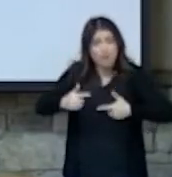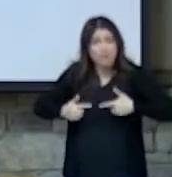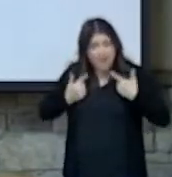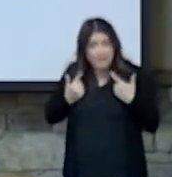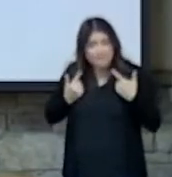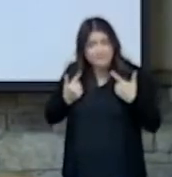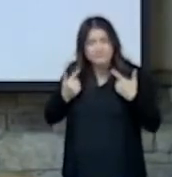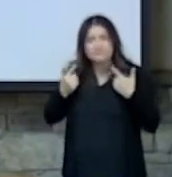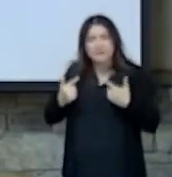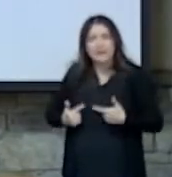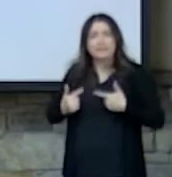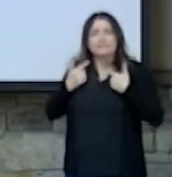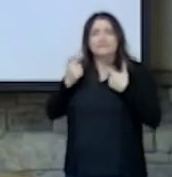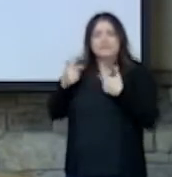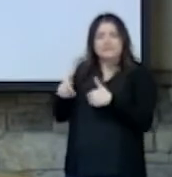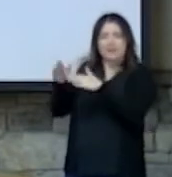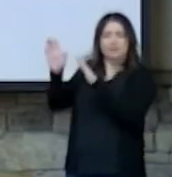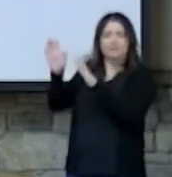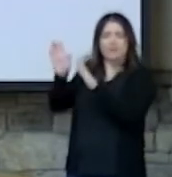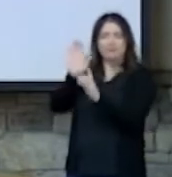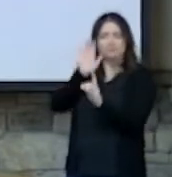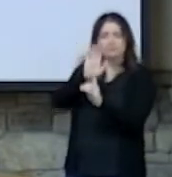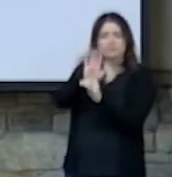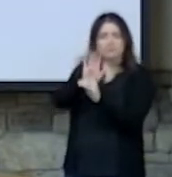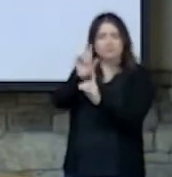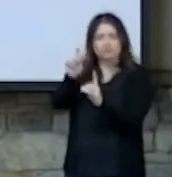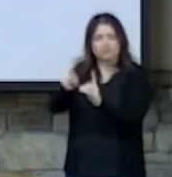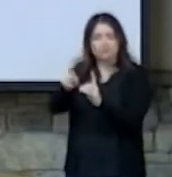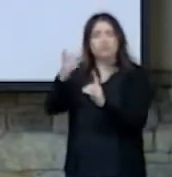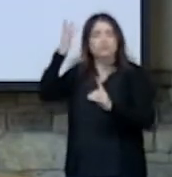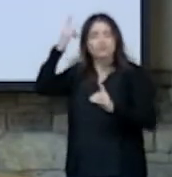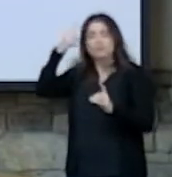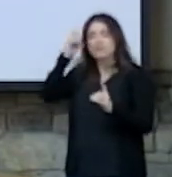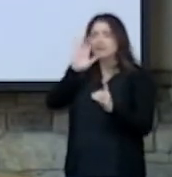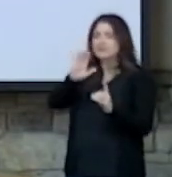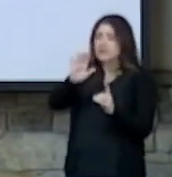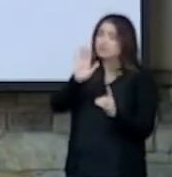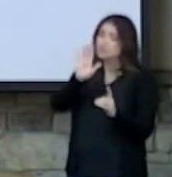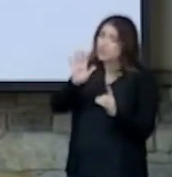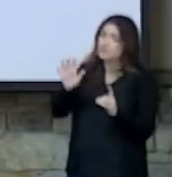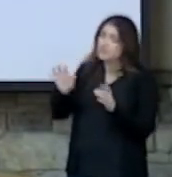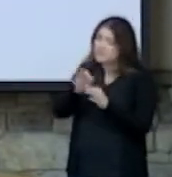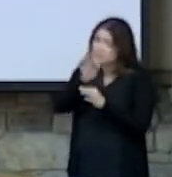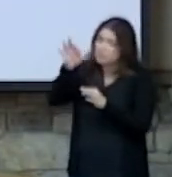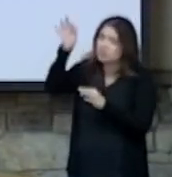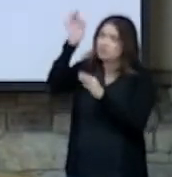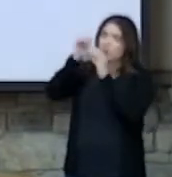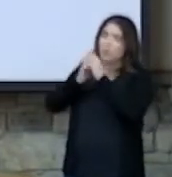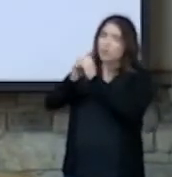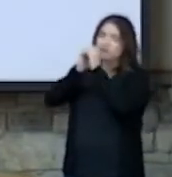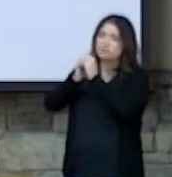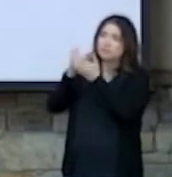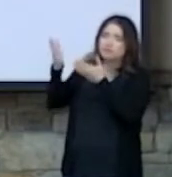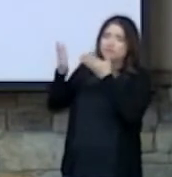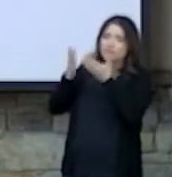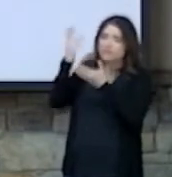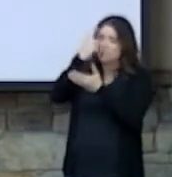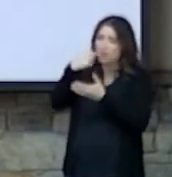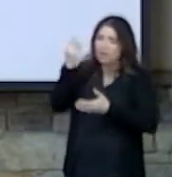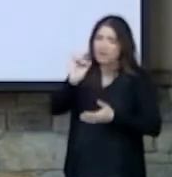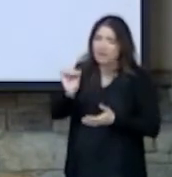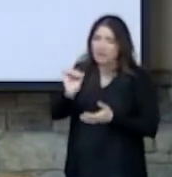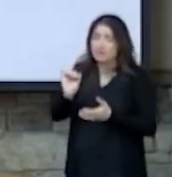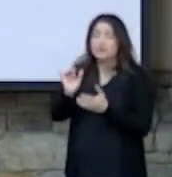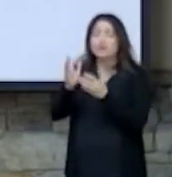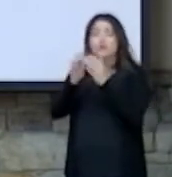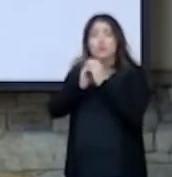living sacrifice. Because you see, that is ultimately what your spiritual worship or service is. Worship